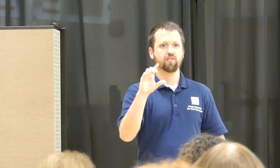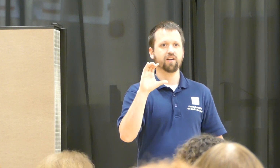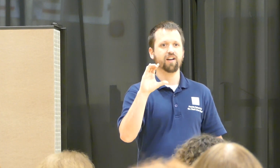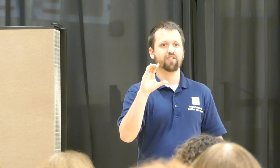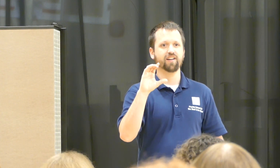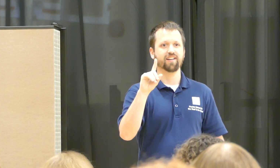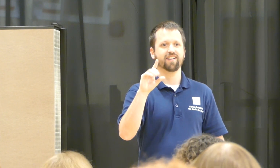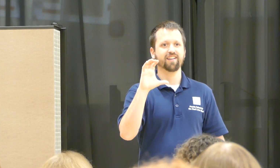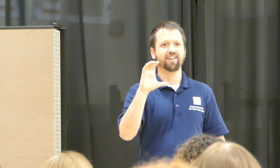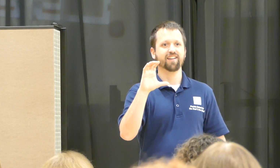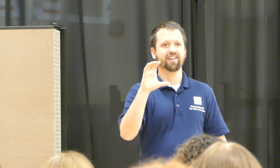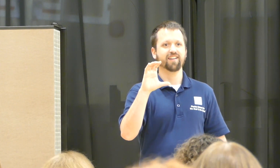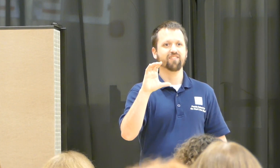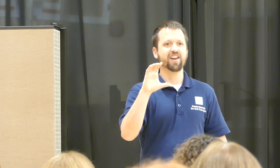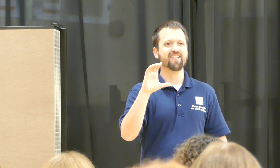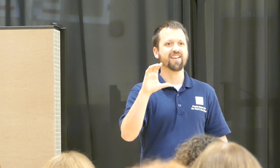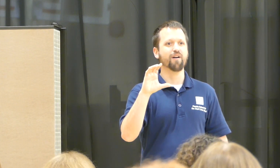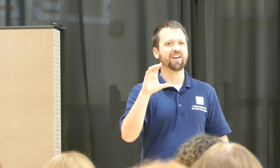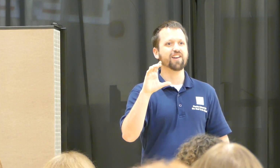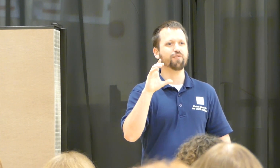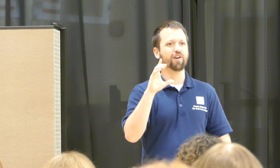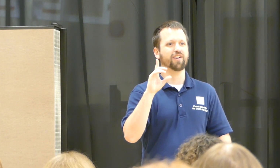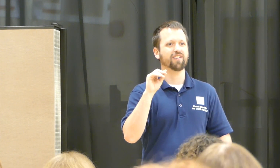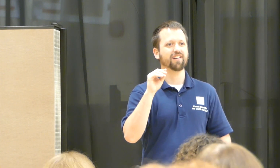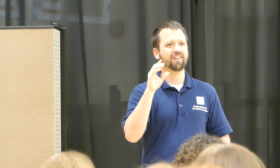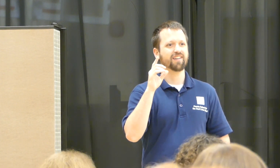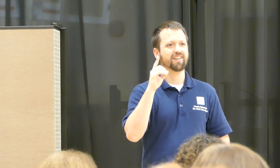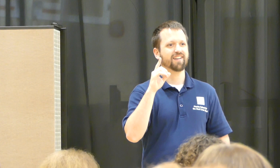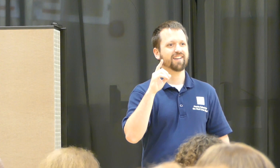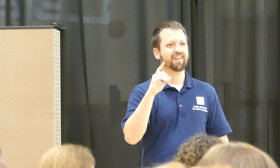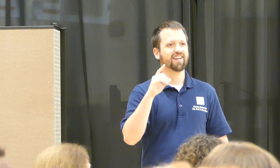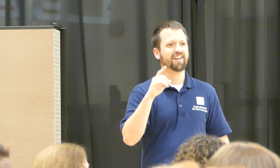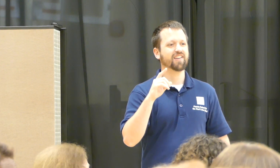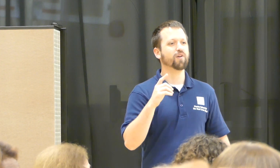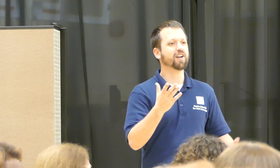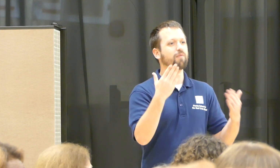100. Vanessa, what can I do for you? Nothing.